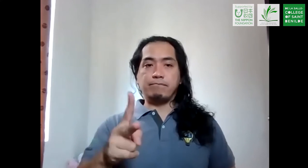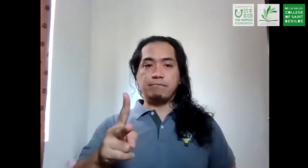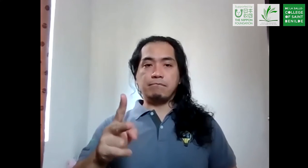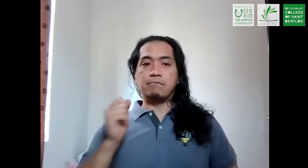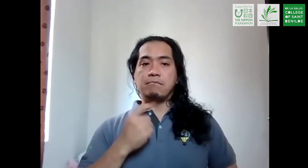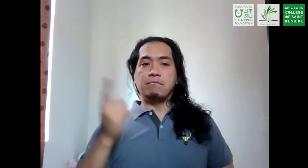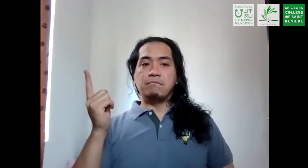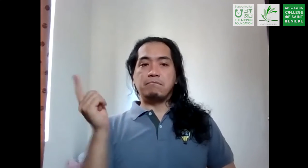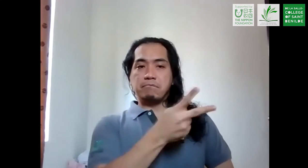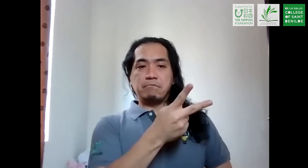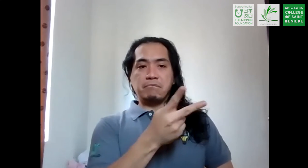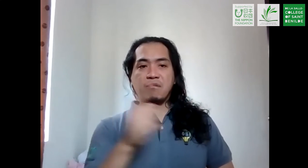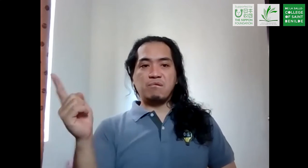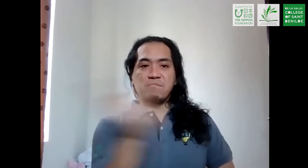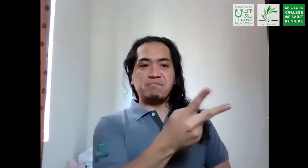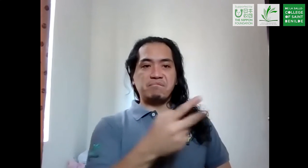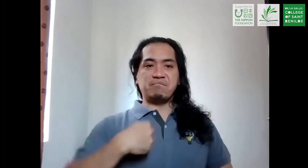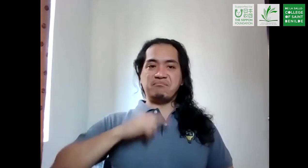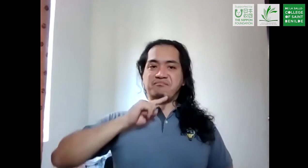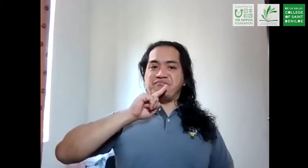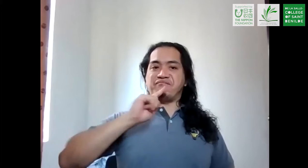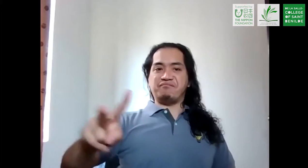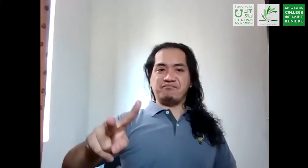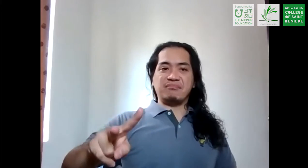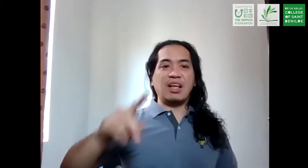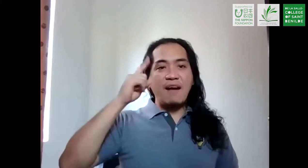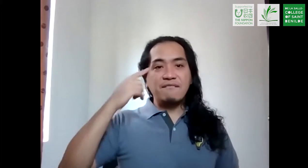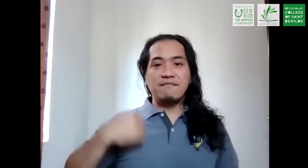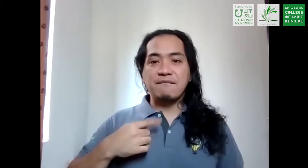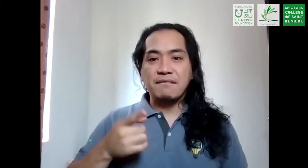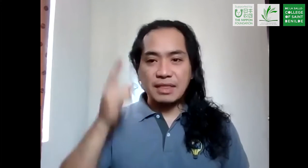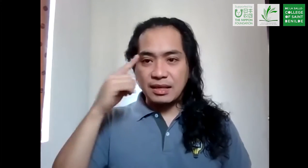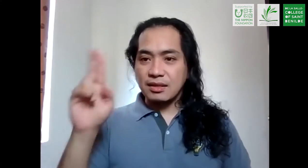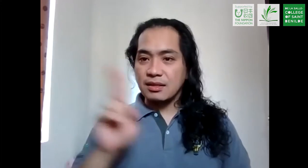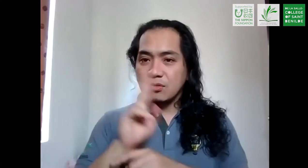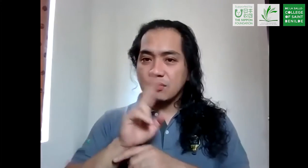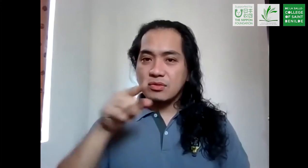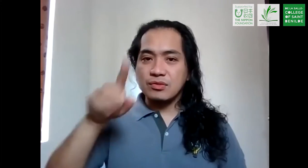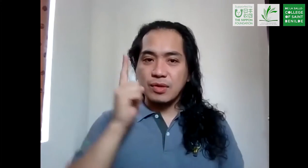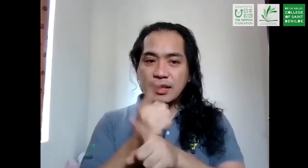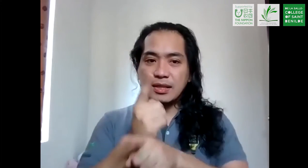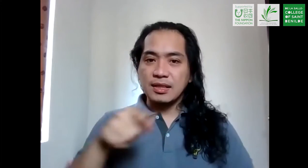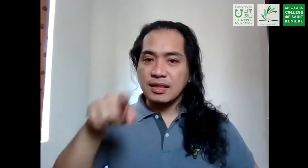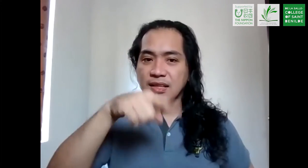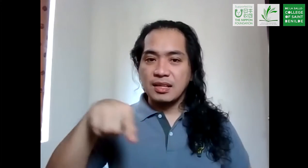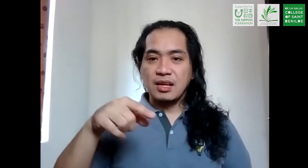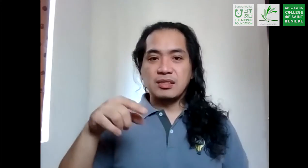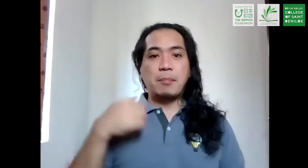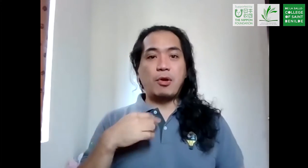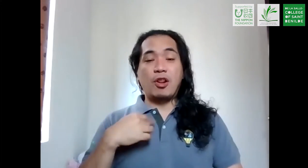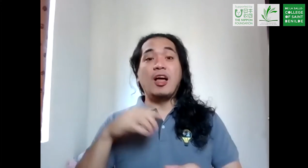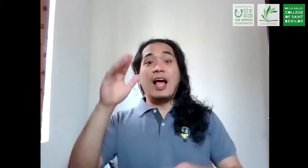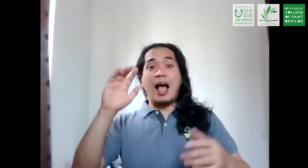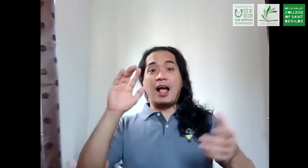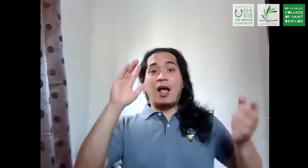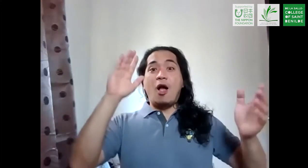we can also have a variation of this or this. I think they use that for